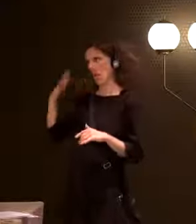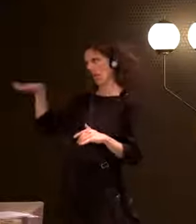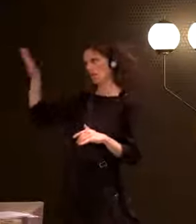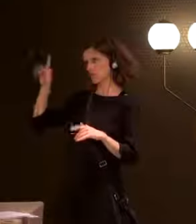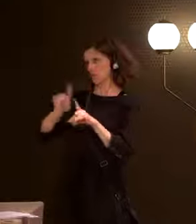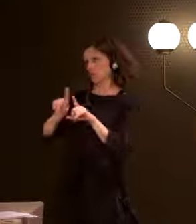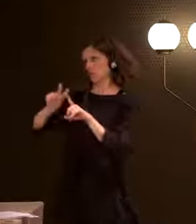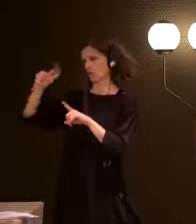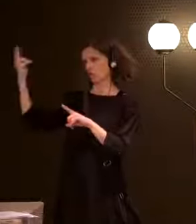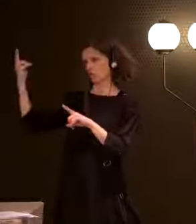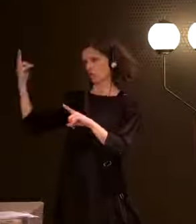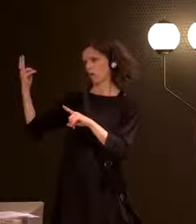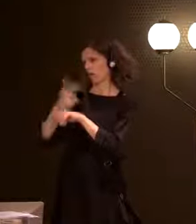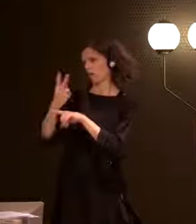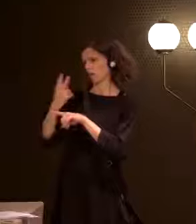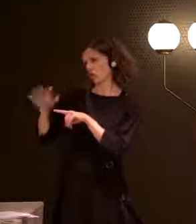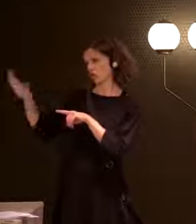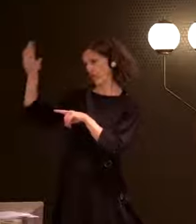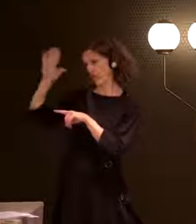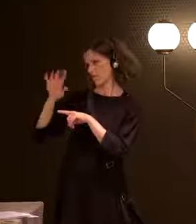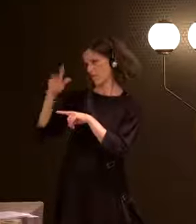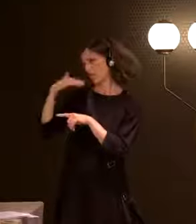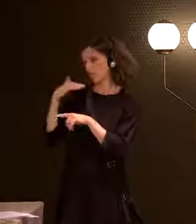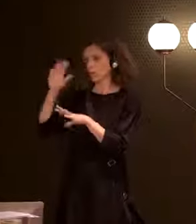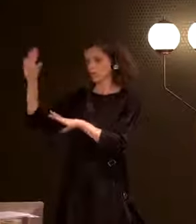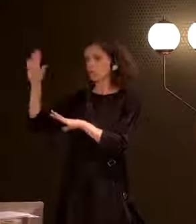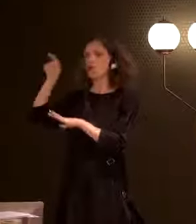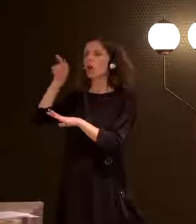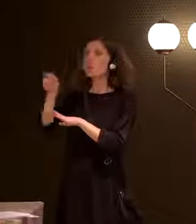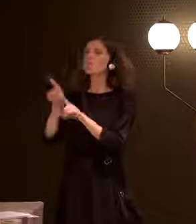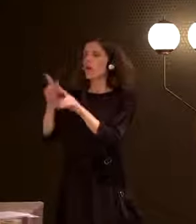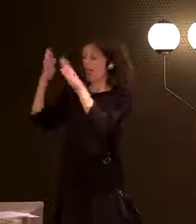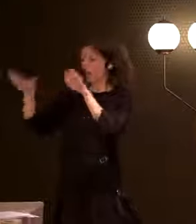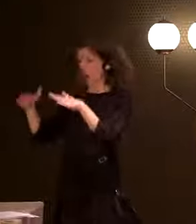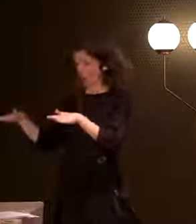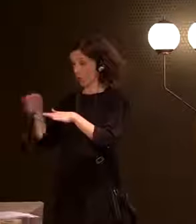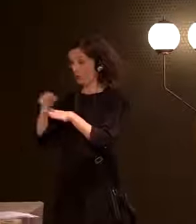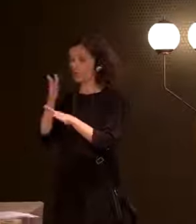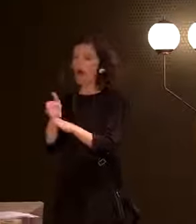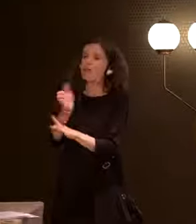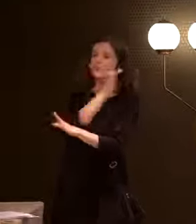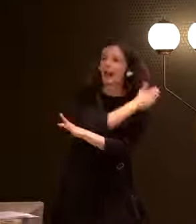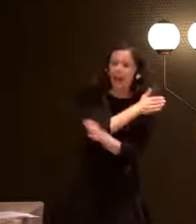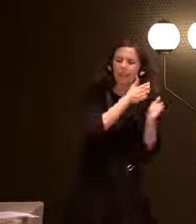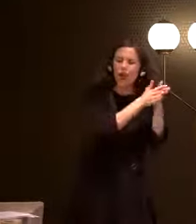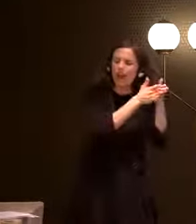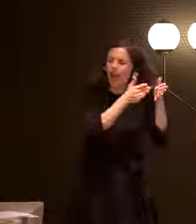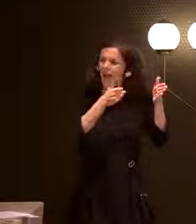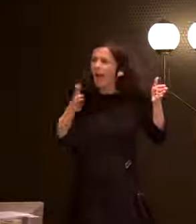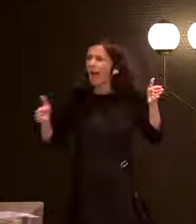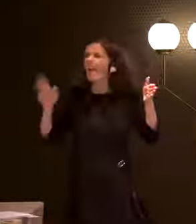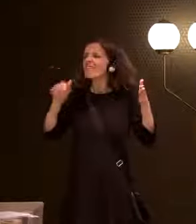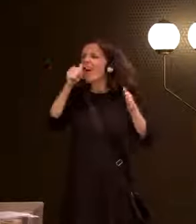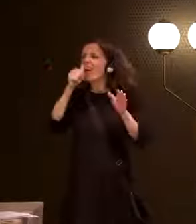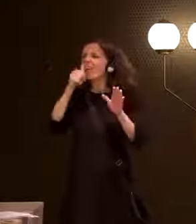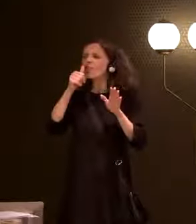learn. I don't know, someone's got 5 stockings, another person's got 6. How many stockings have they got together? But they will hear the word stocking,